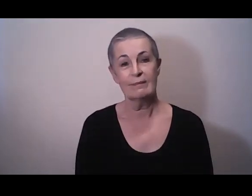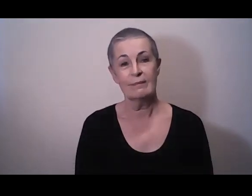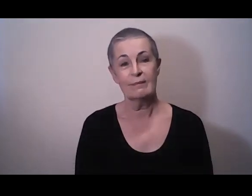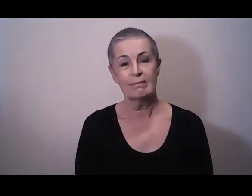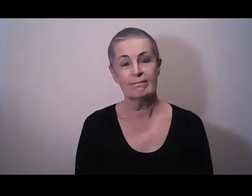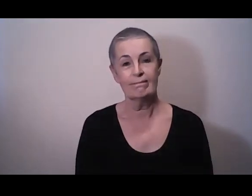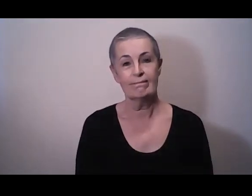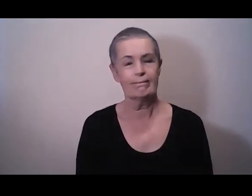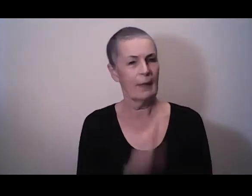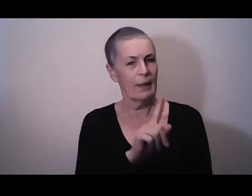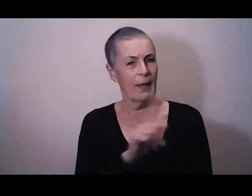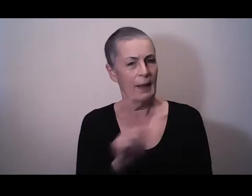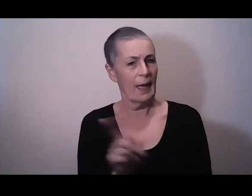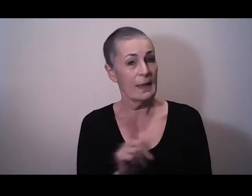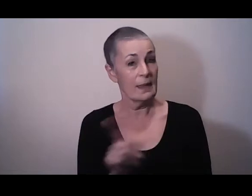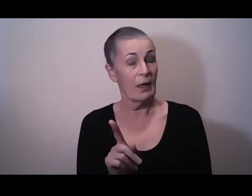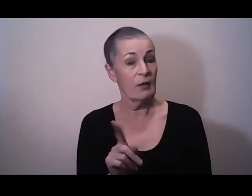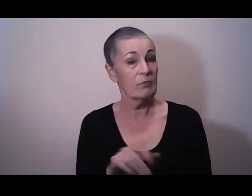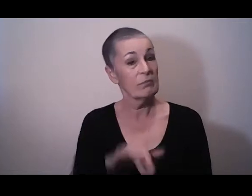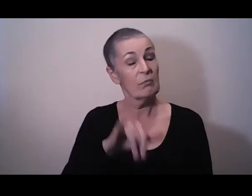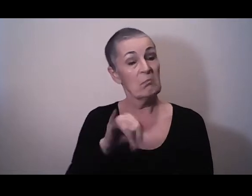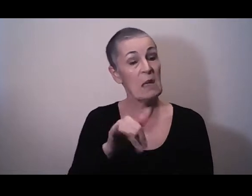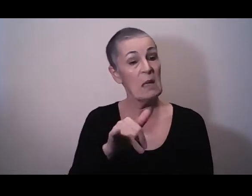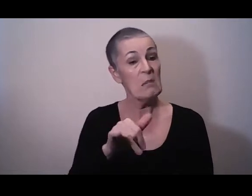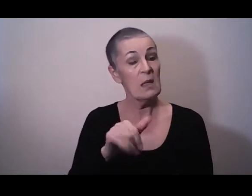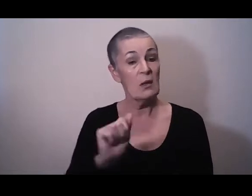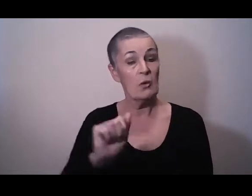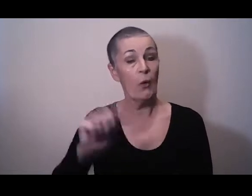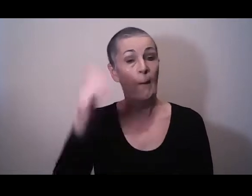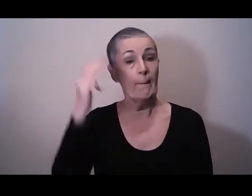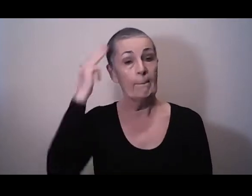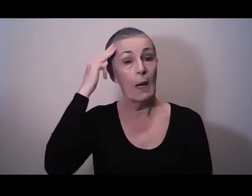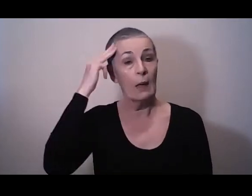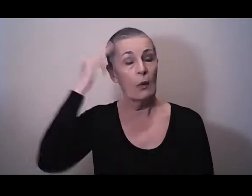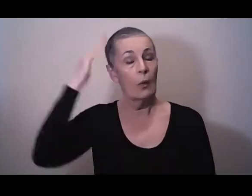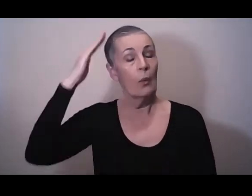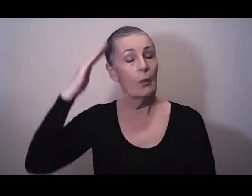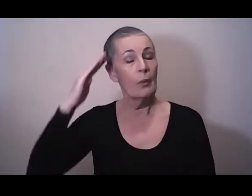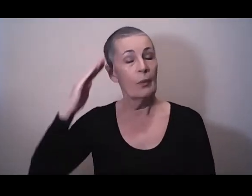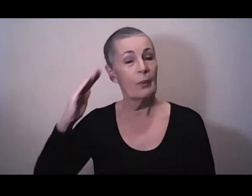it may calm your mind.